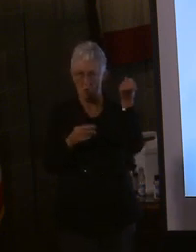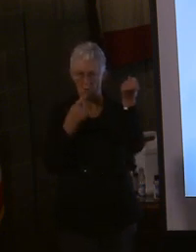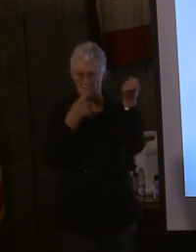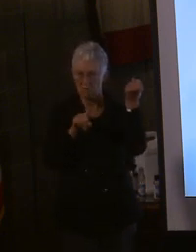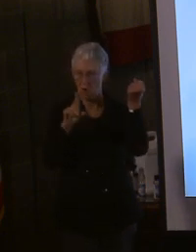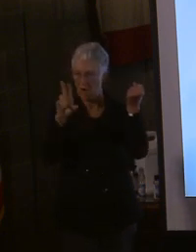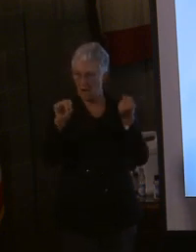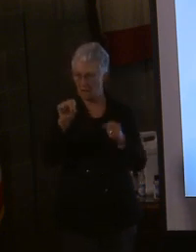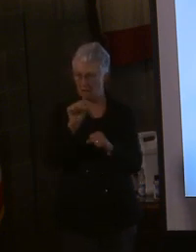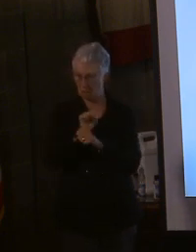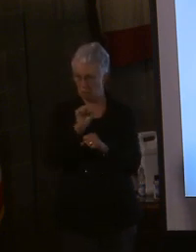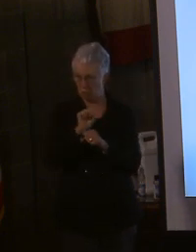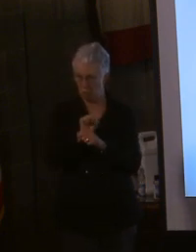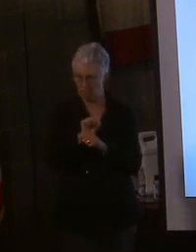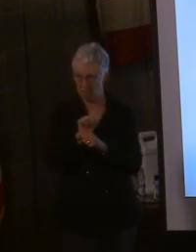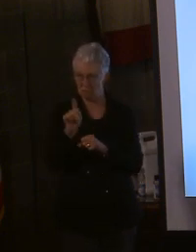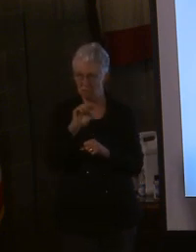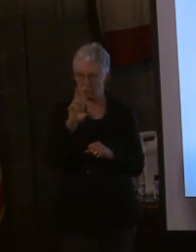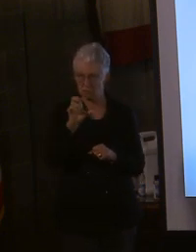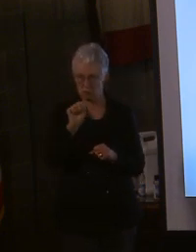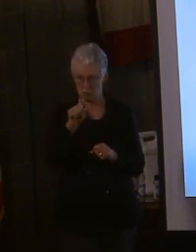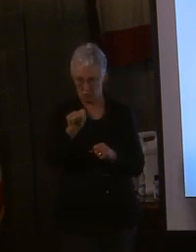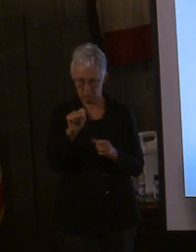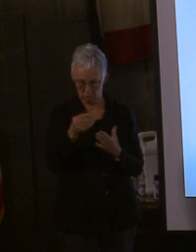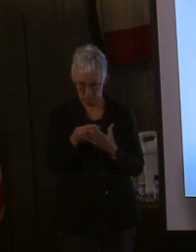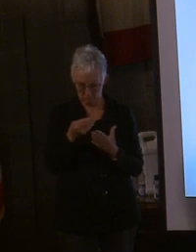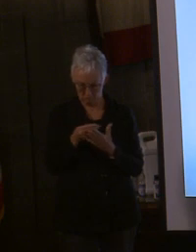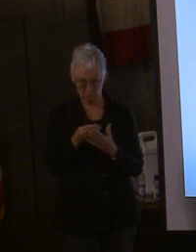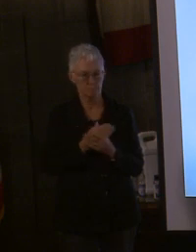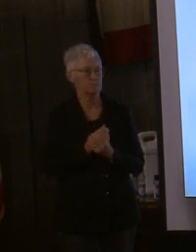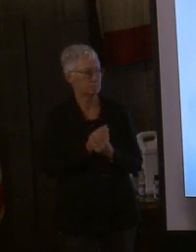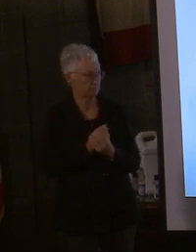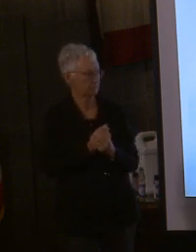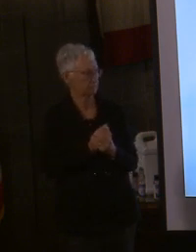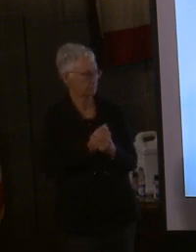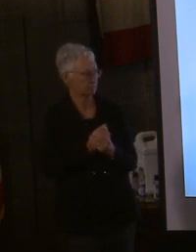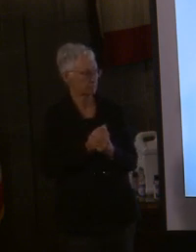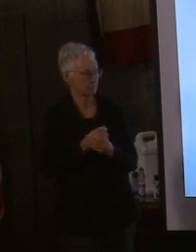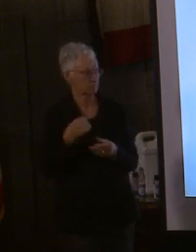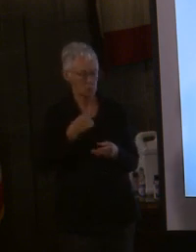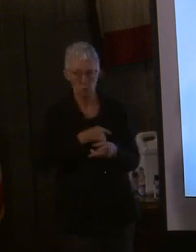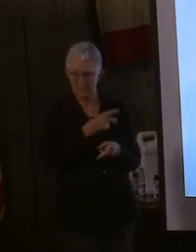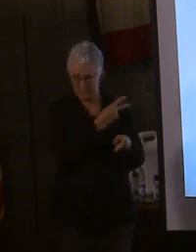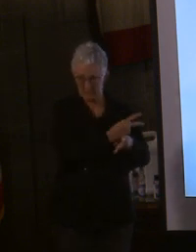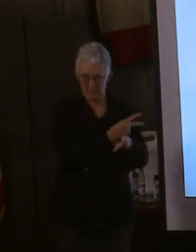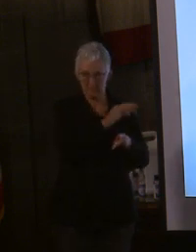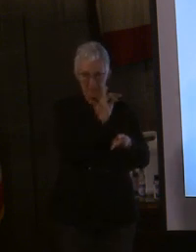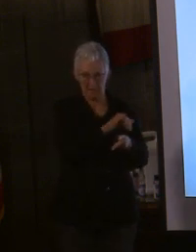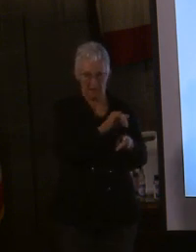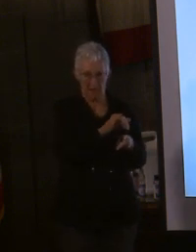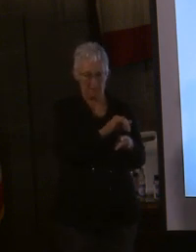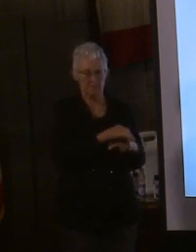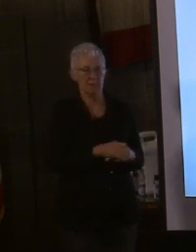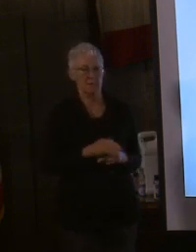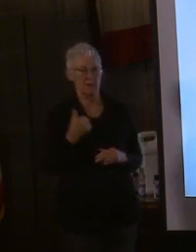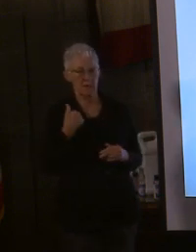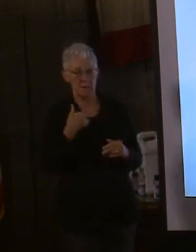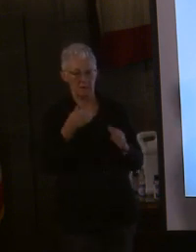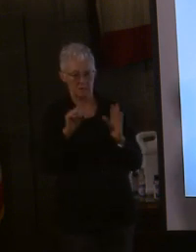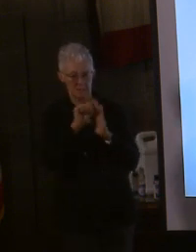Unemployment Insurance Trust Fund. And so we wanted to make sure we keep that out. We had state government getting $80